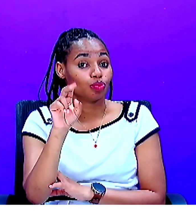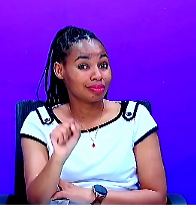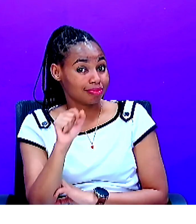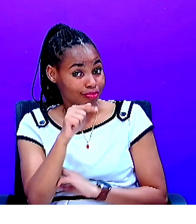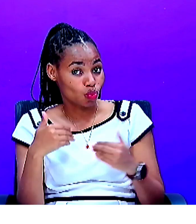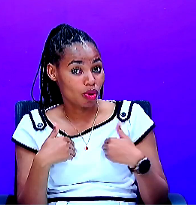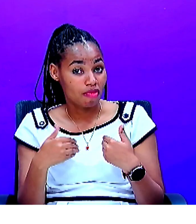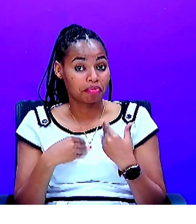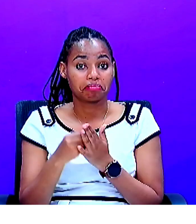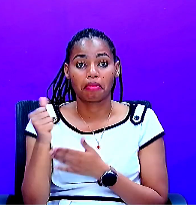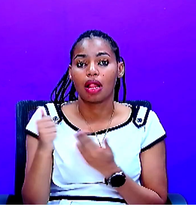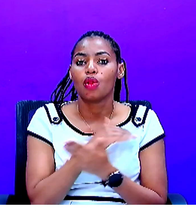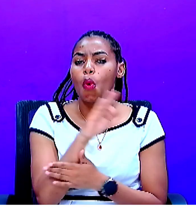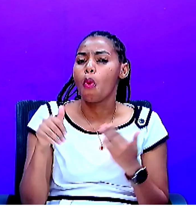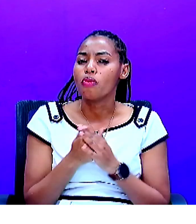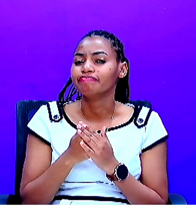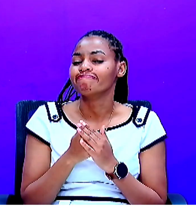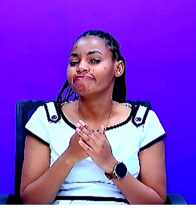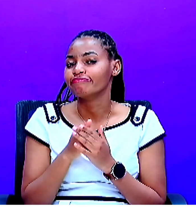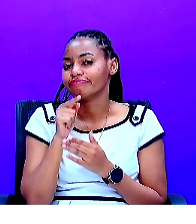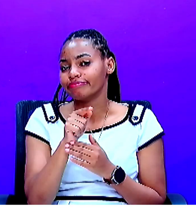Commission, Iebc Chairperson Erastus